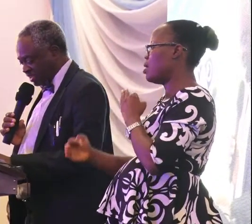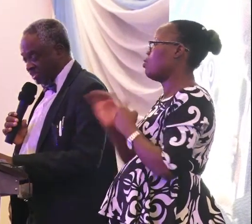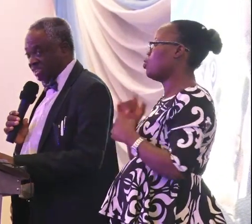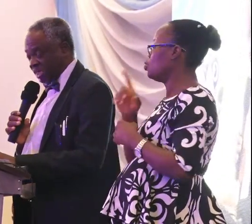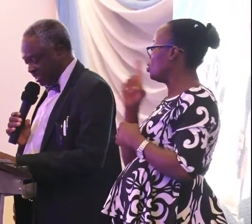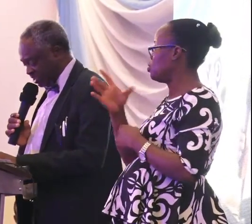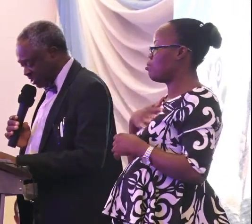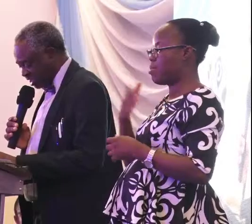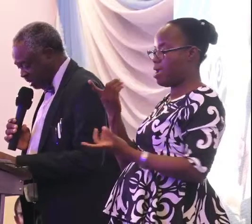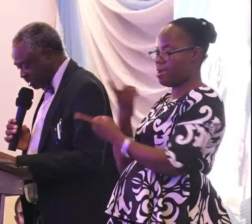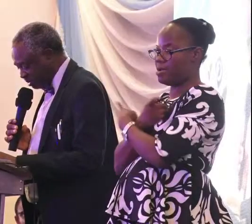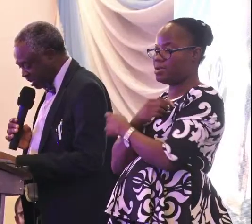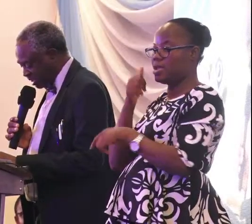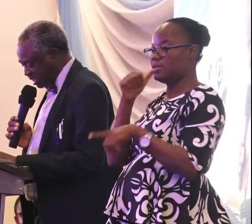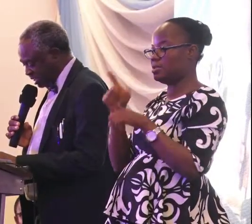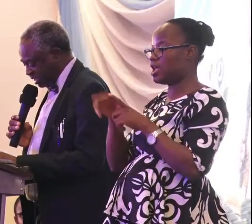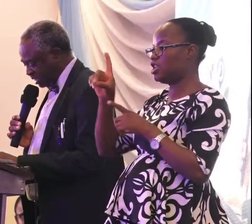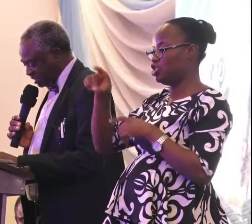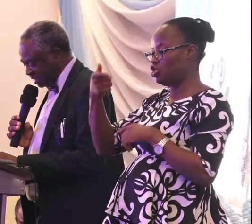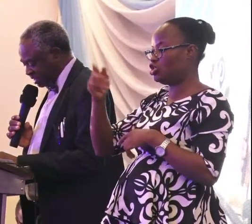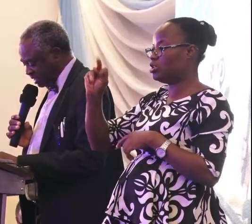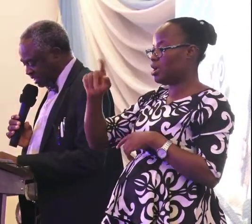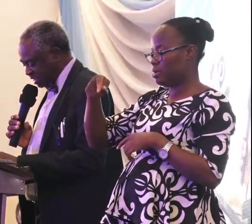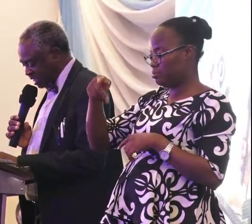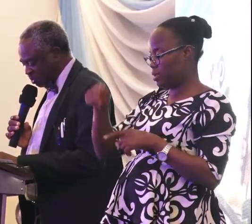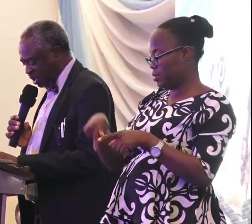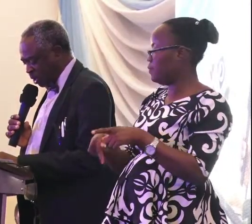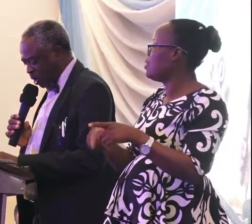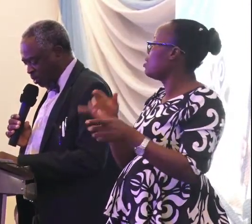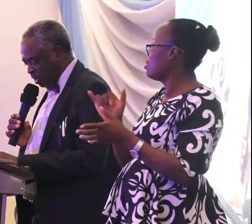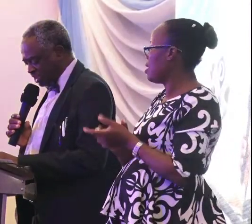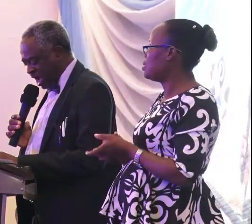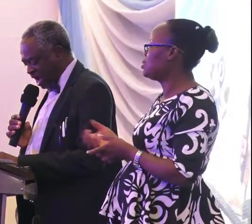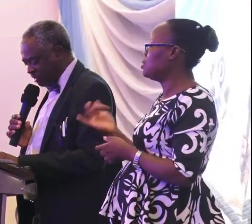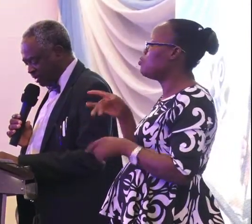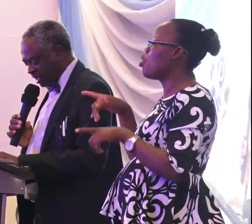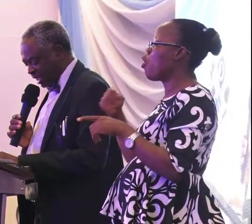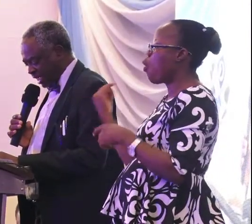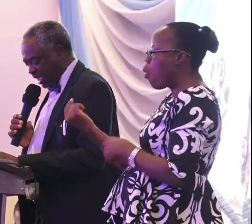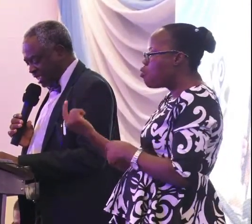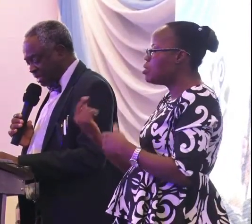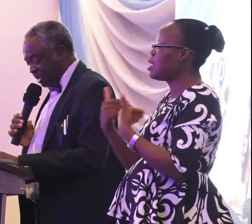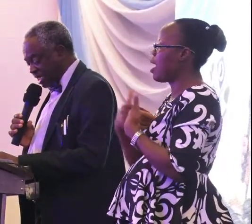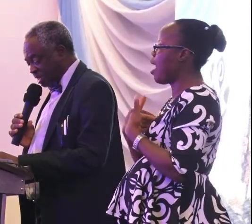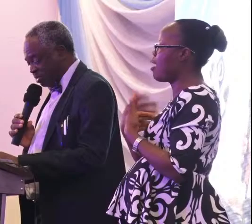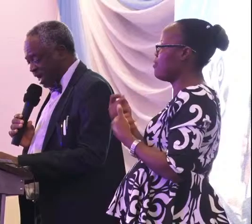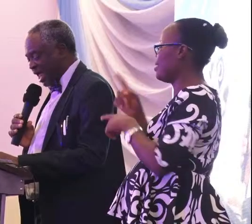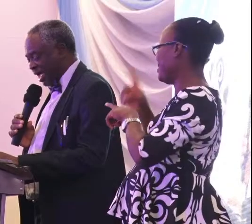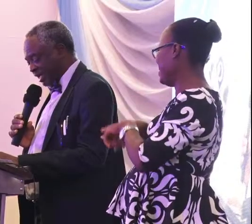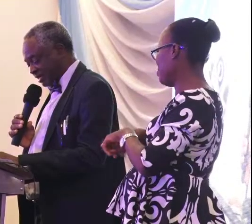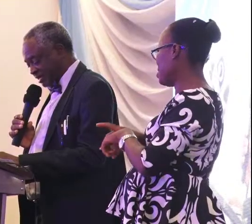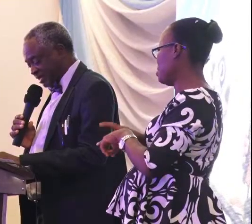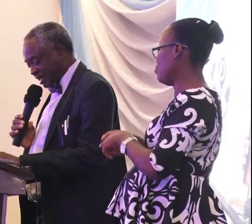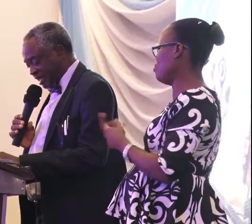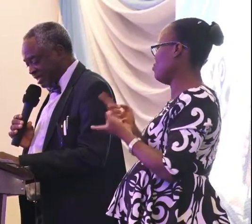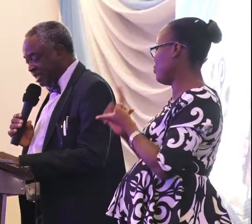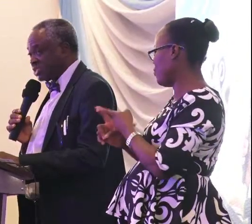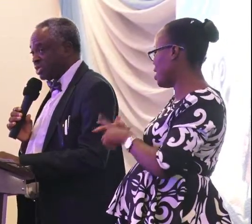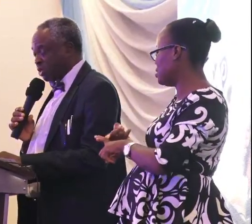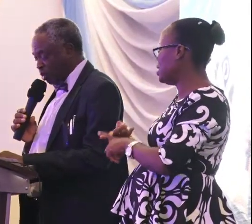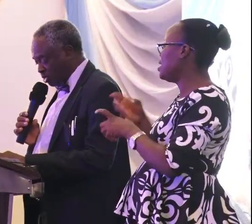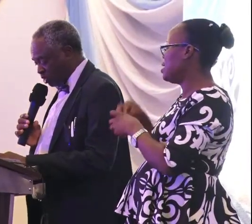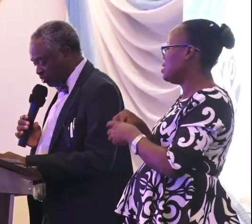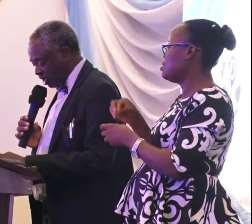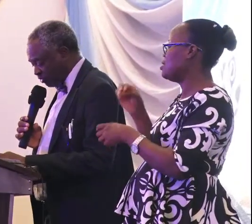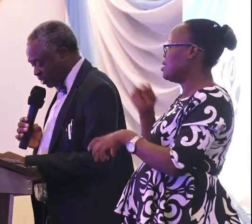dear sister, the DG NAPTIP, that they will always have a dependable ally in the